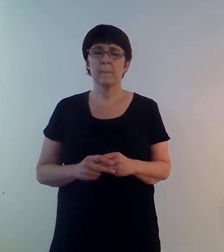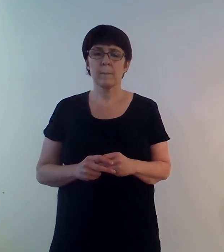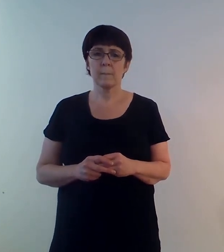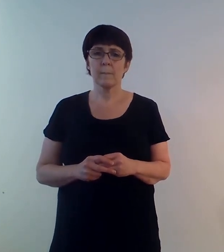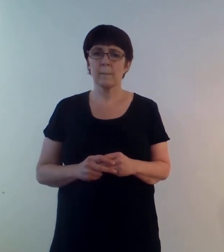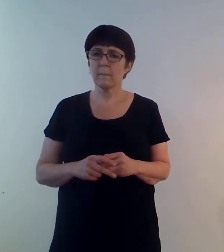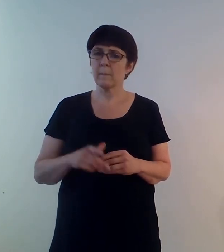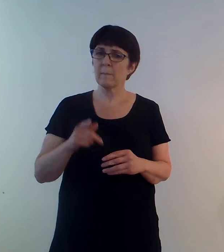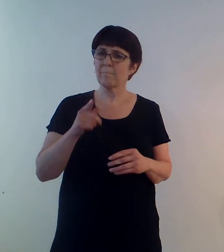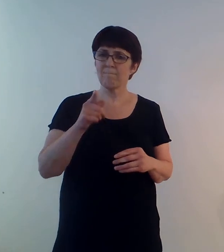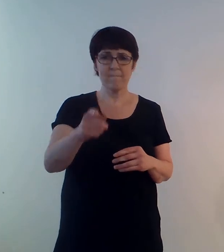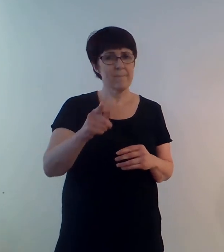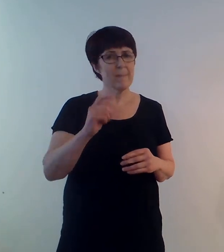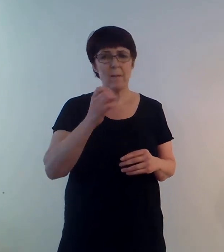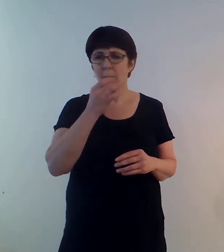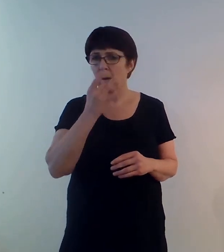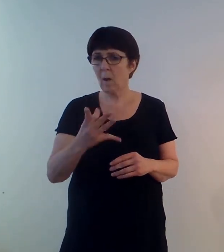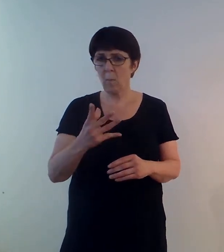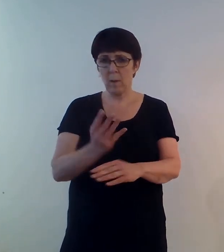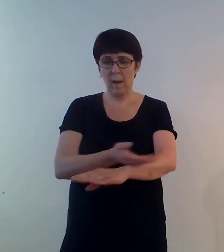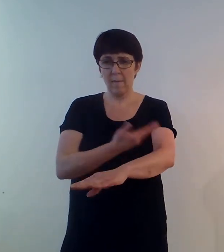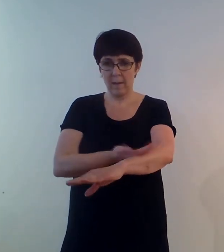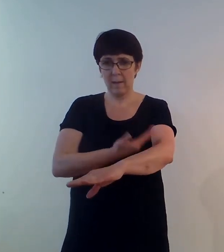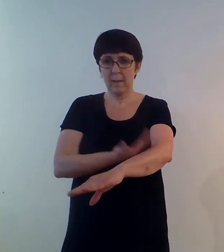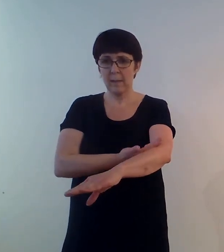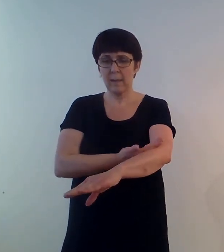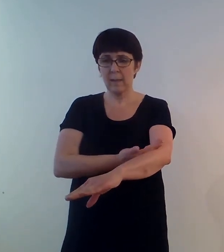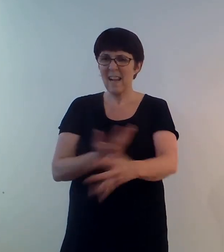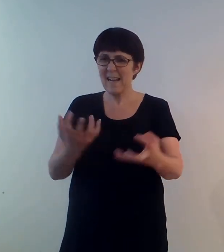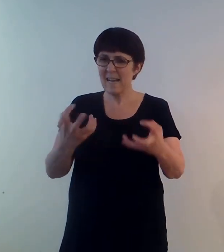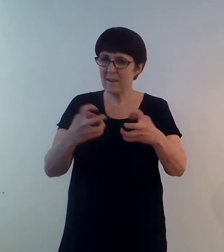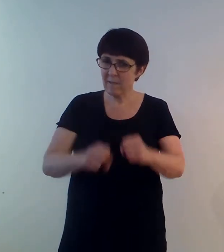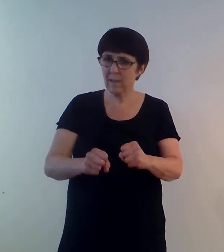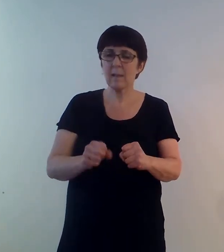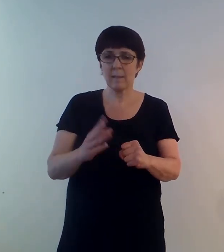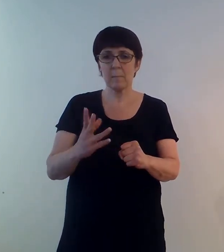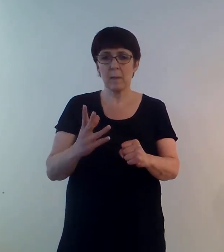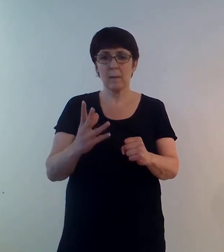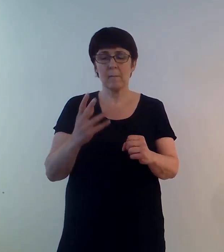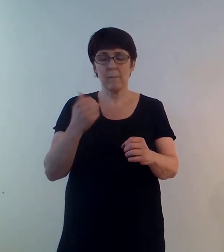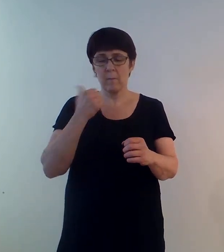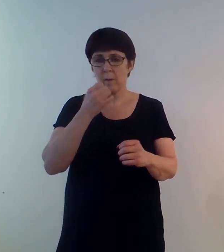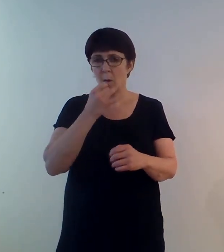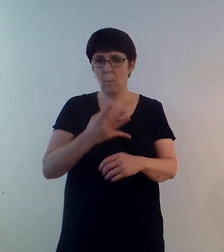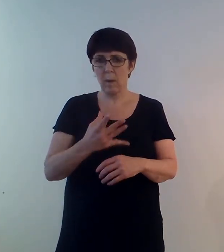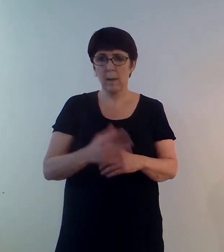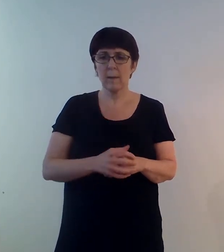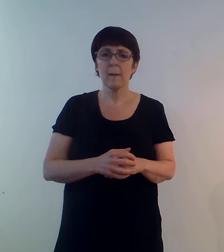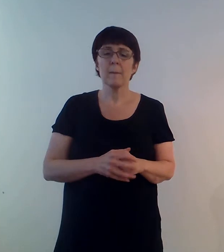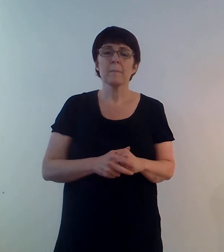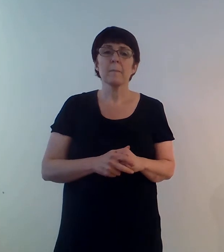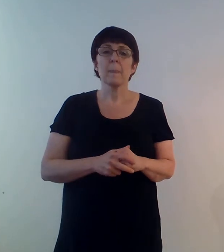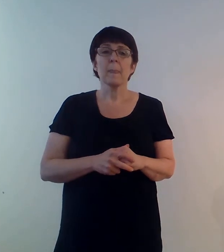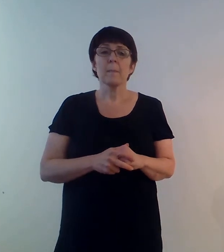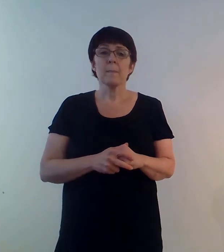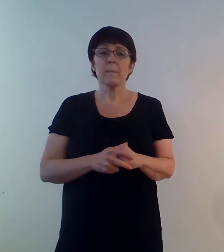and relax. Yeah, you might have a little bit of a shake on. Body might not be used to doing that, but again, fantastic in progressing the